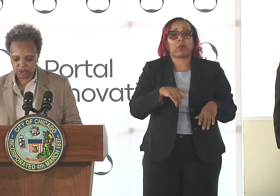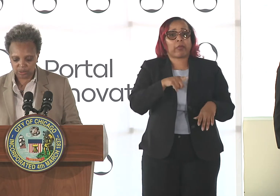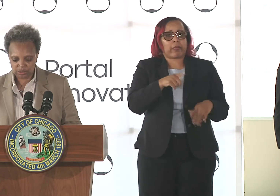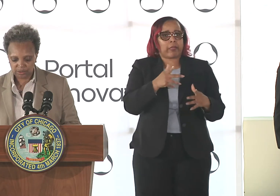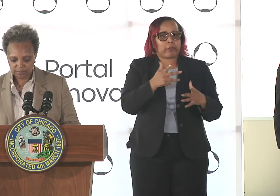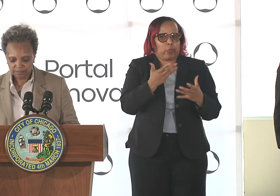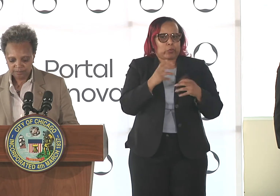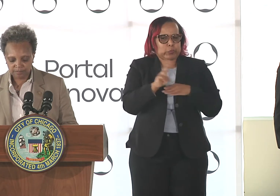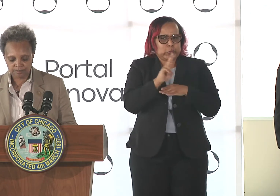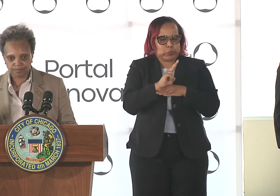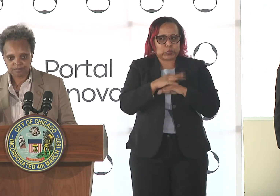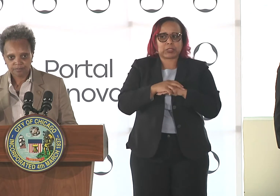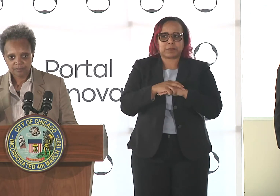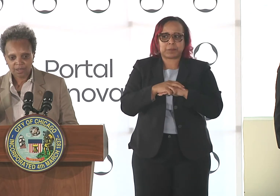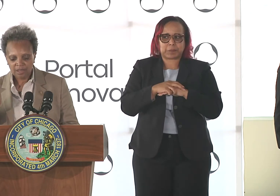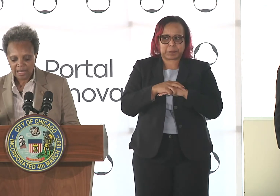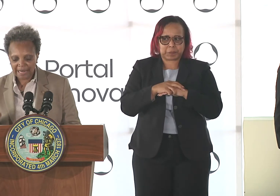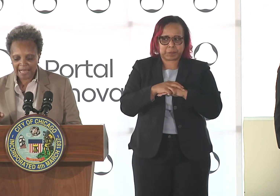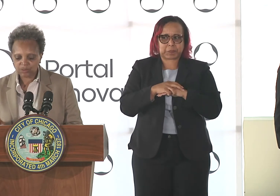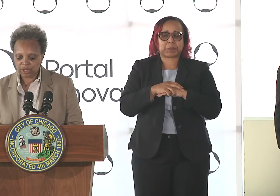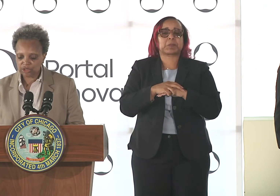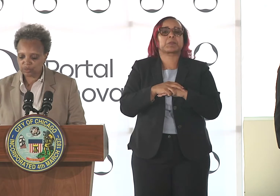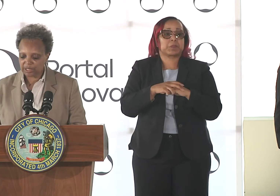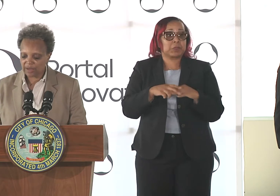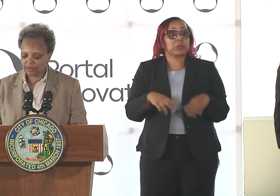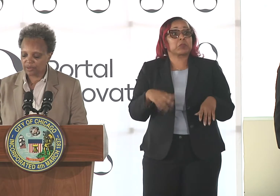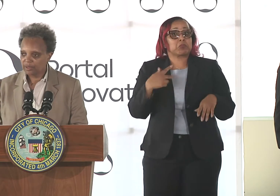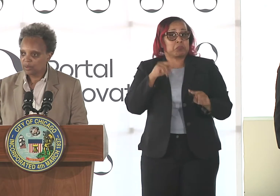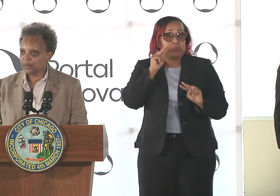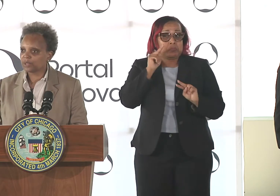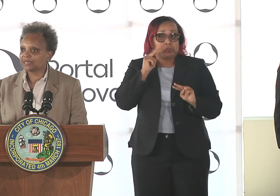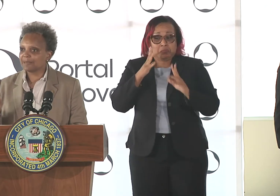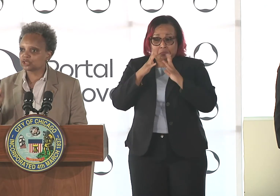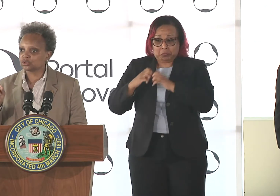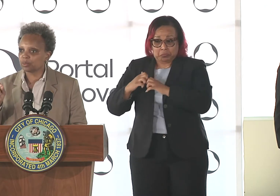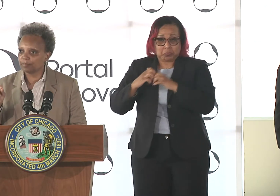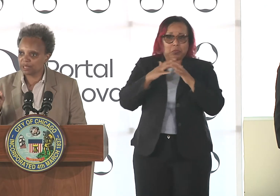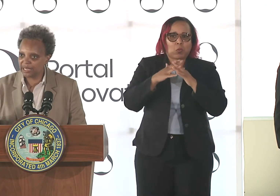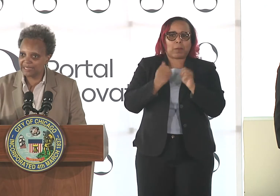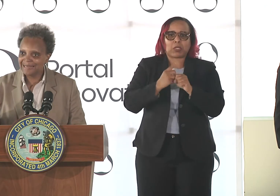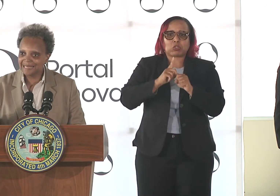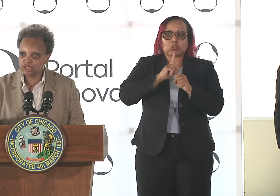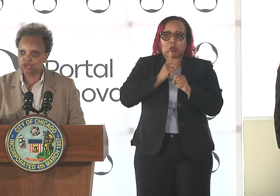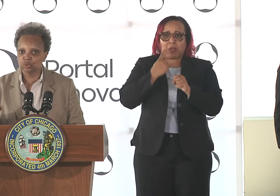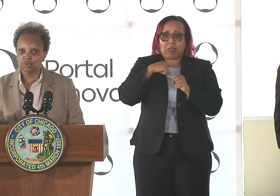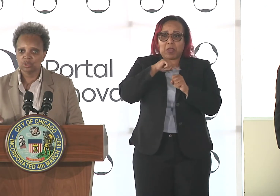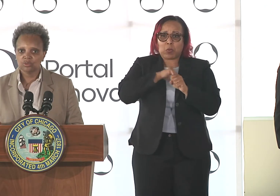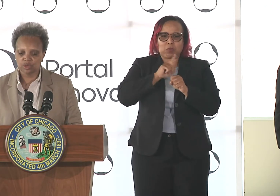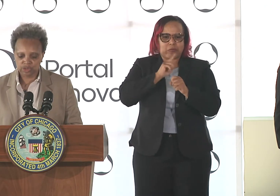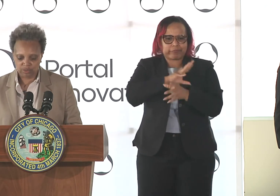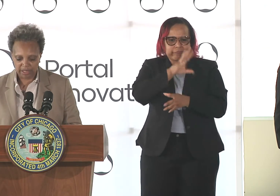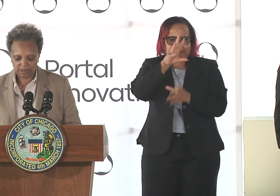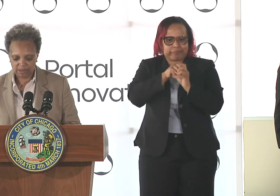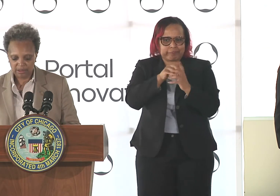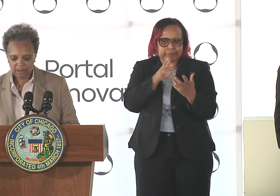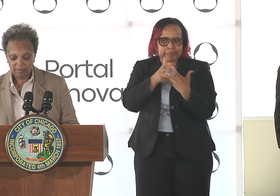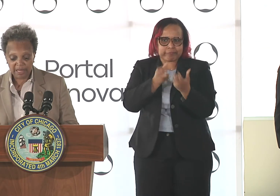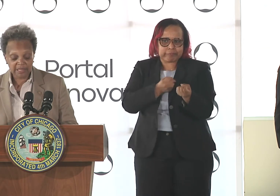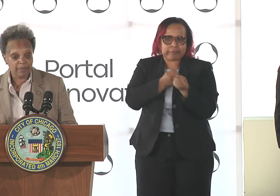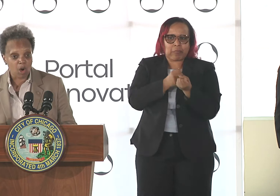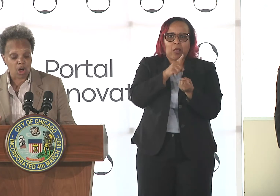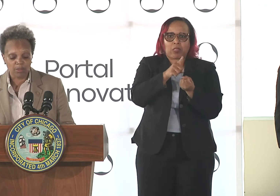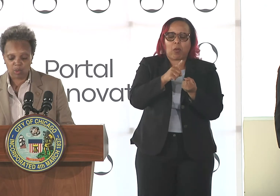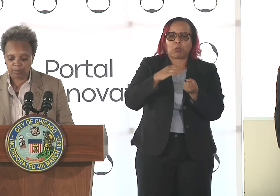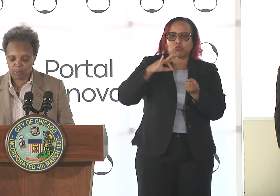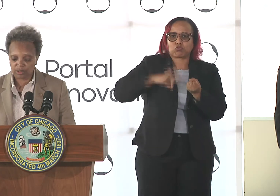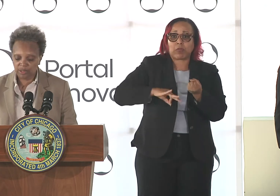wanted to use. And as we look to recover, we wanted to make sure that we played into those strengths, making